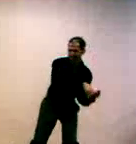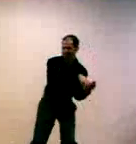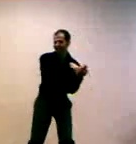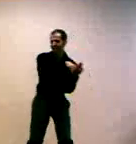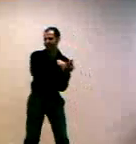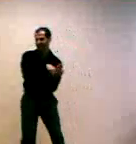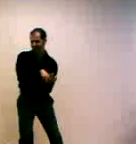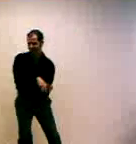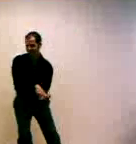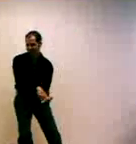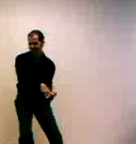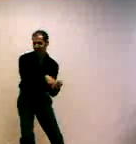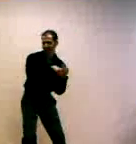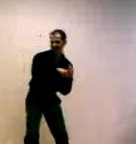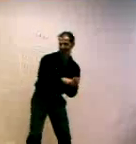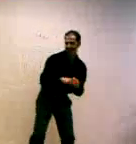will bow down.